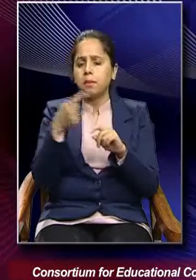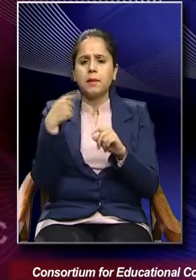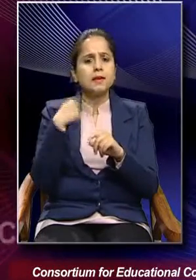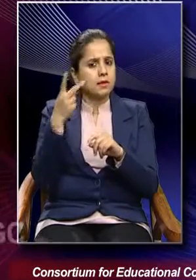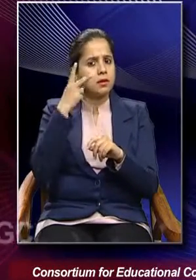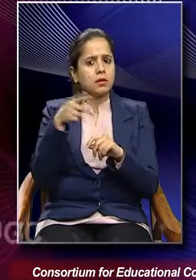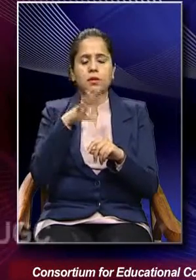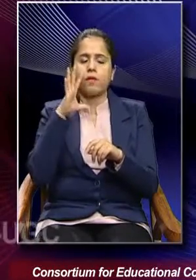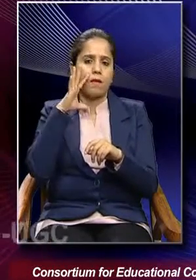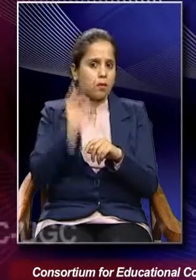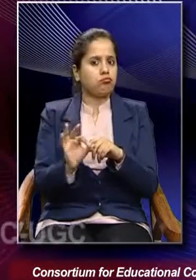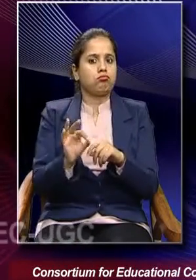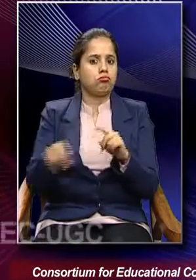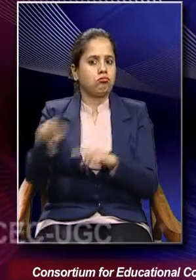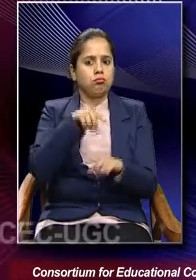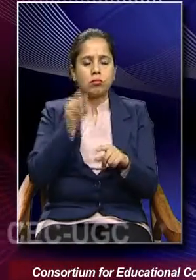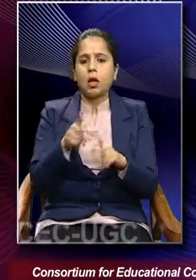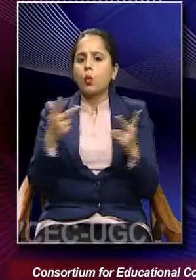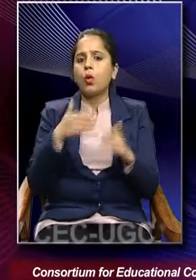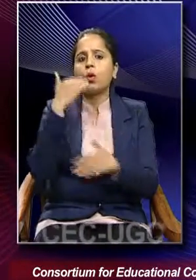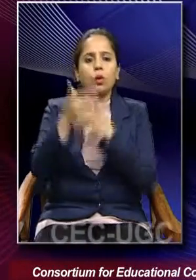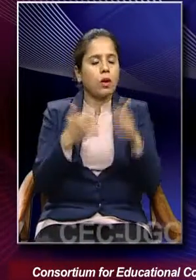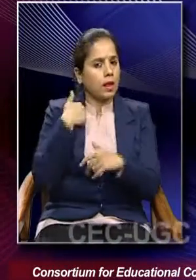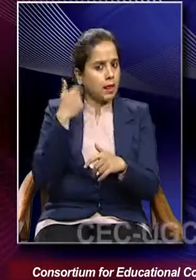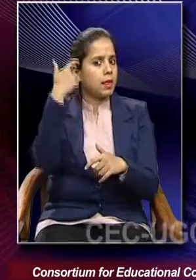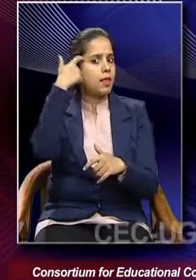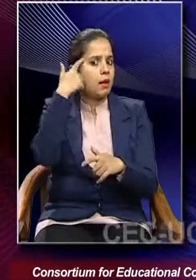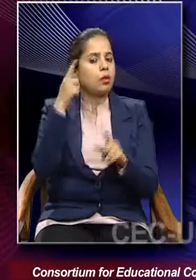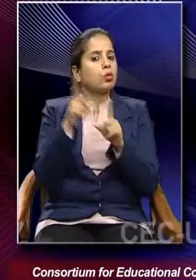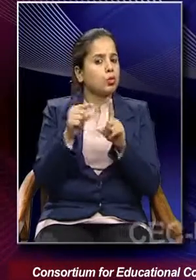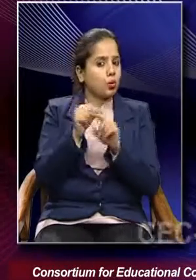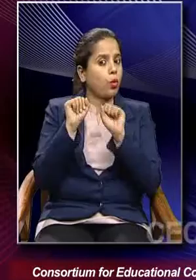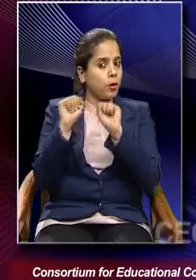as very important and instrumental in